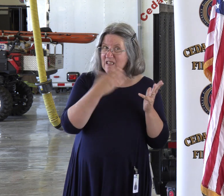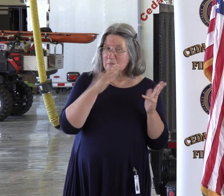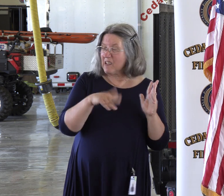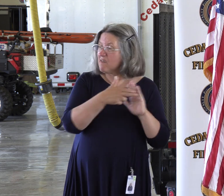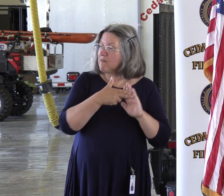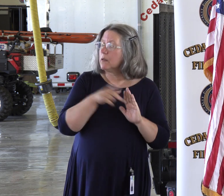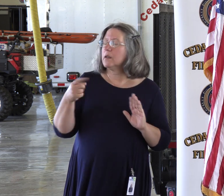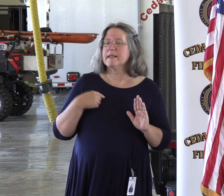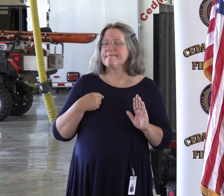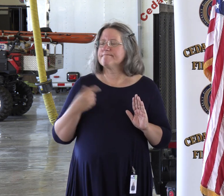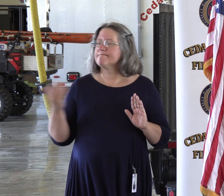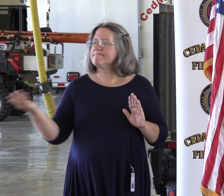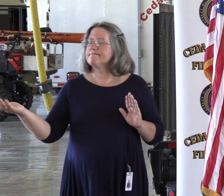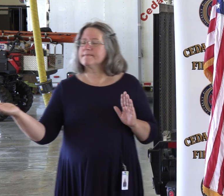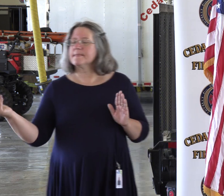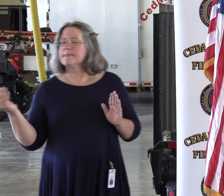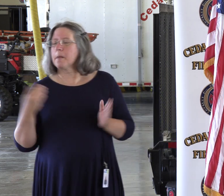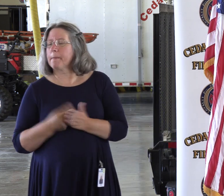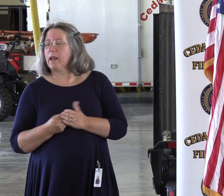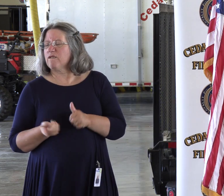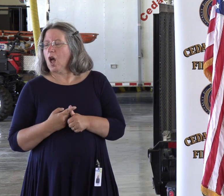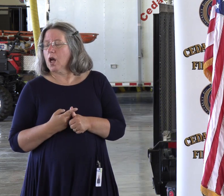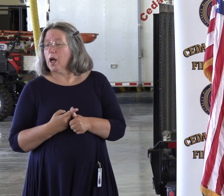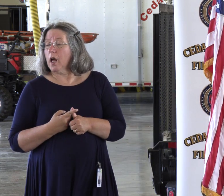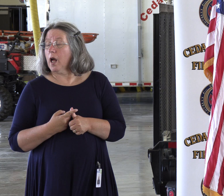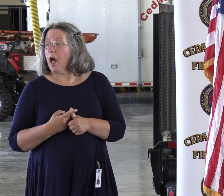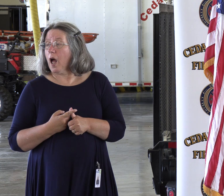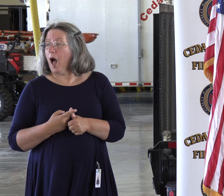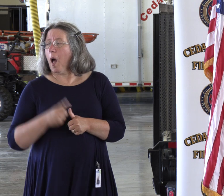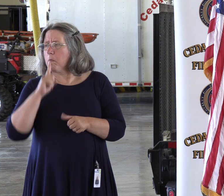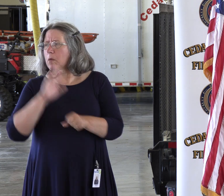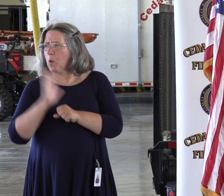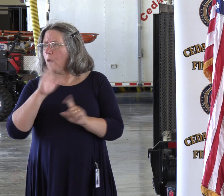they disappear without completing the work that they promised to do.